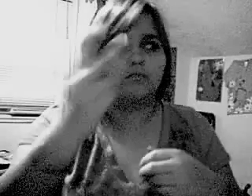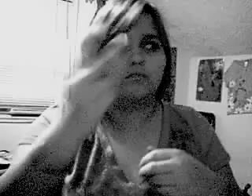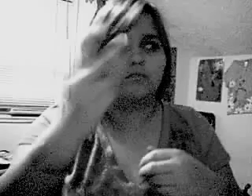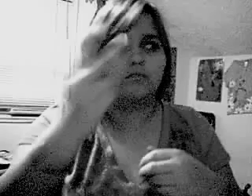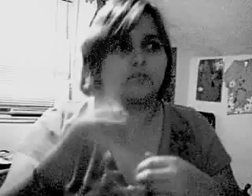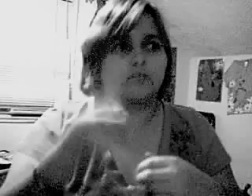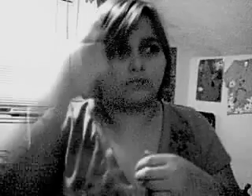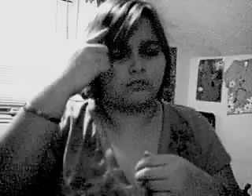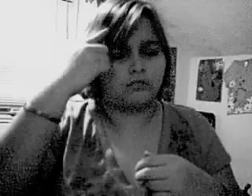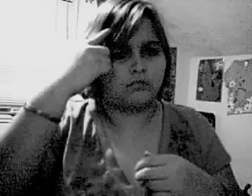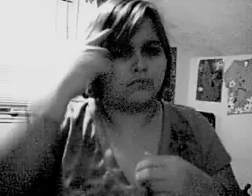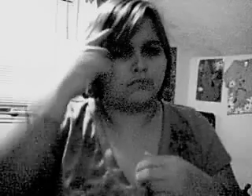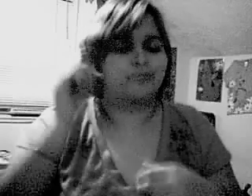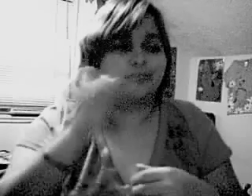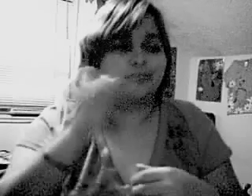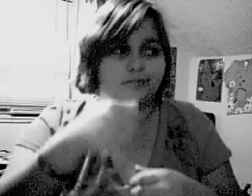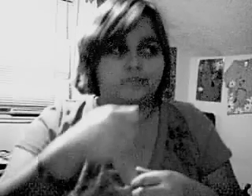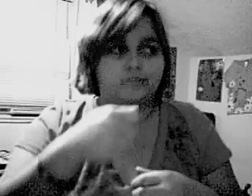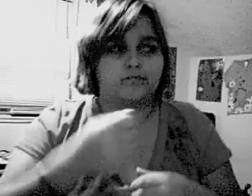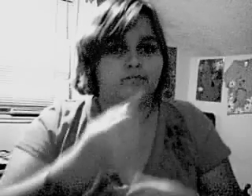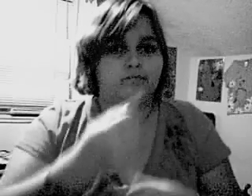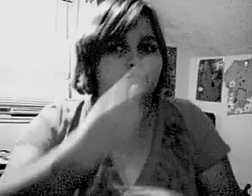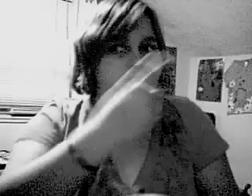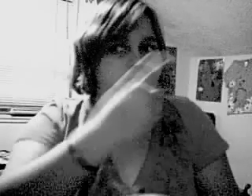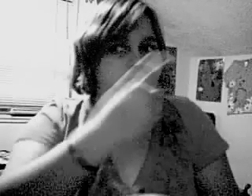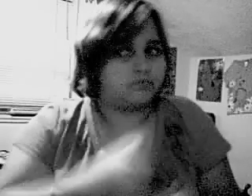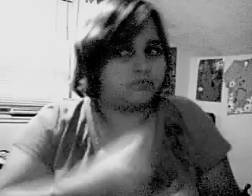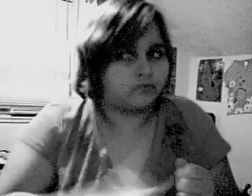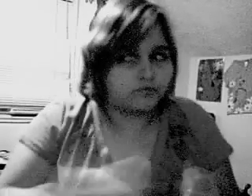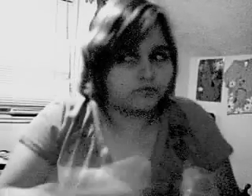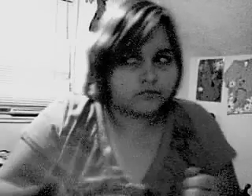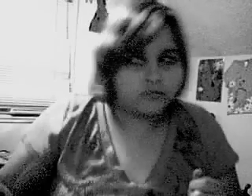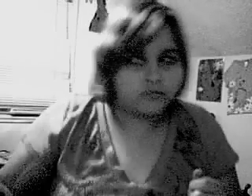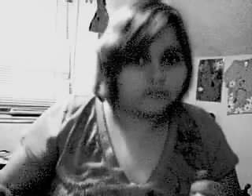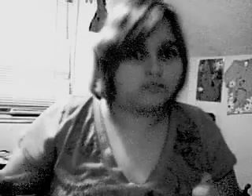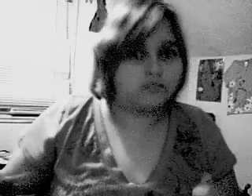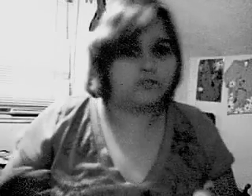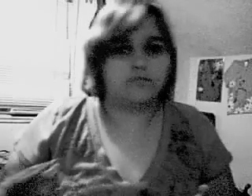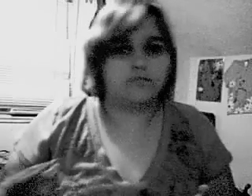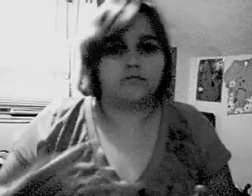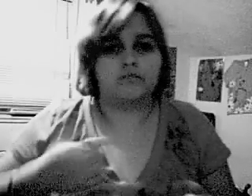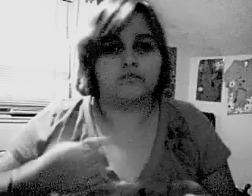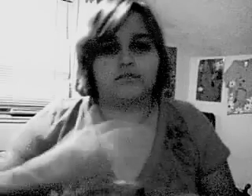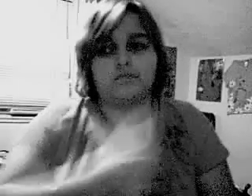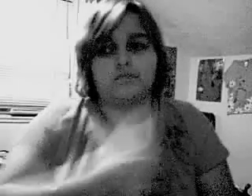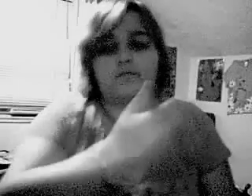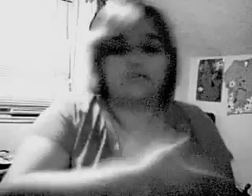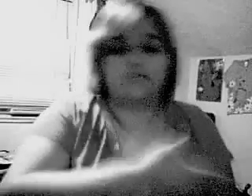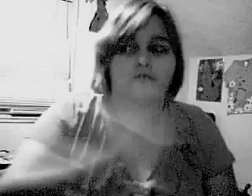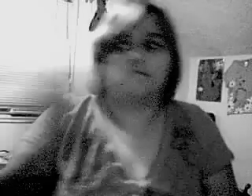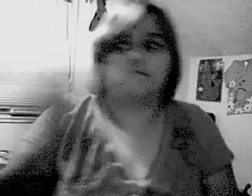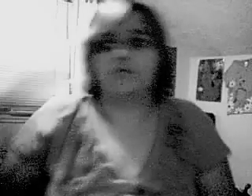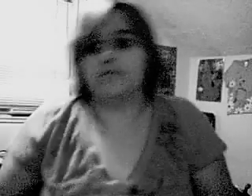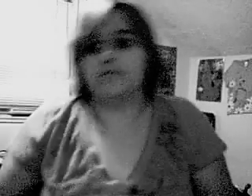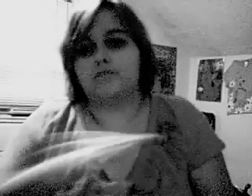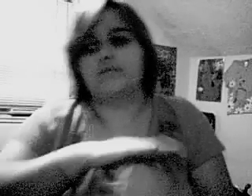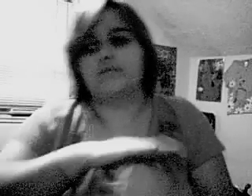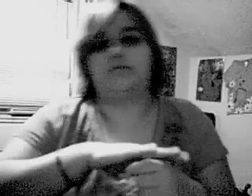around here, you think? Sure. She's got everything. I've got gadgets and gizmos